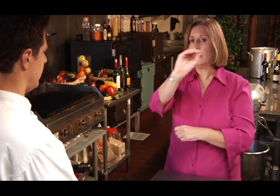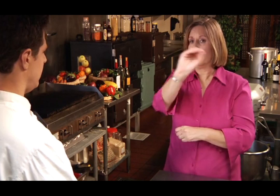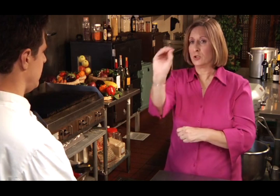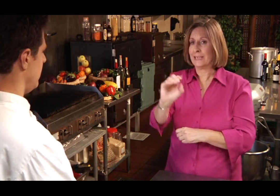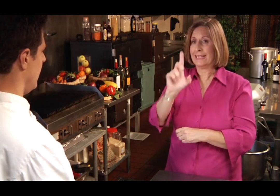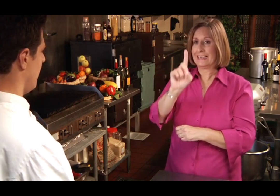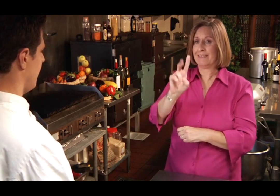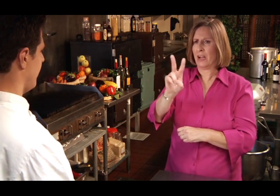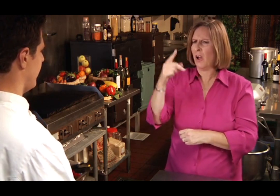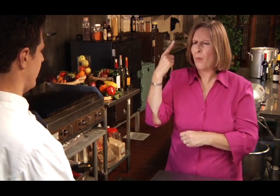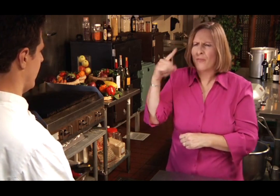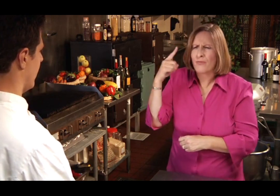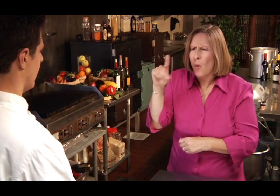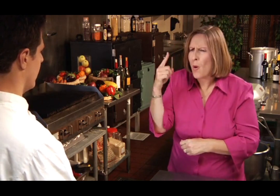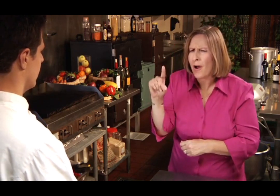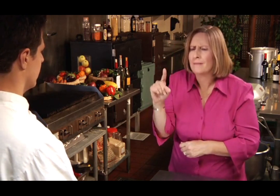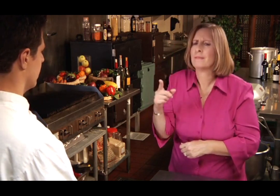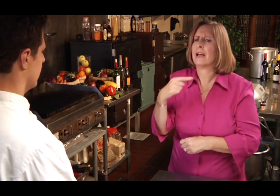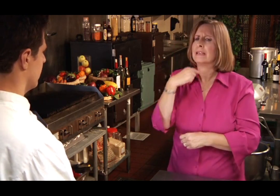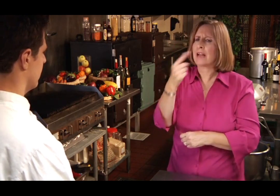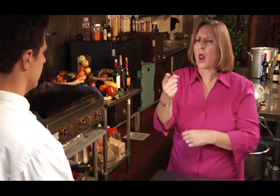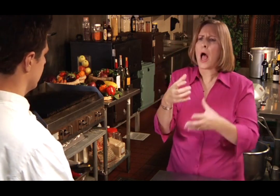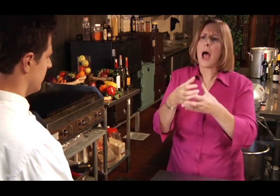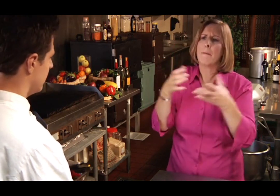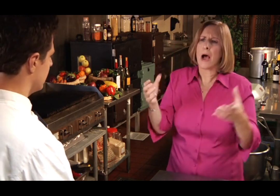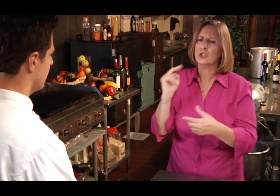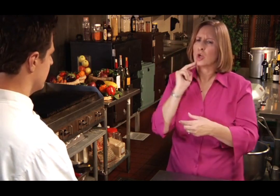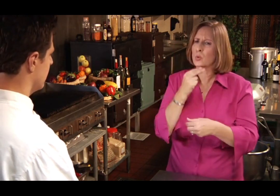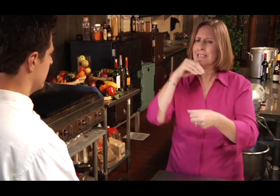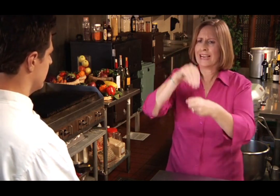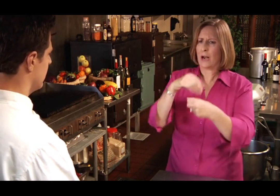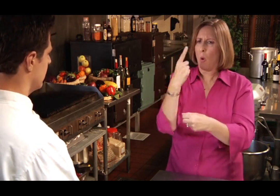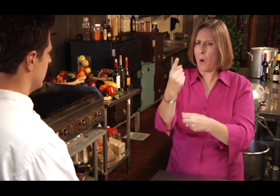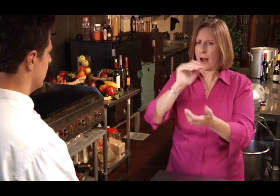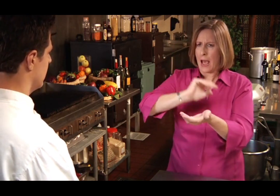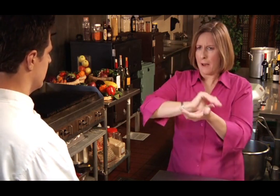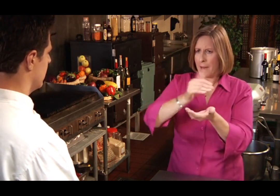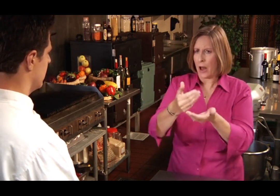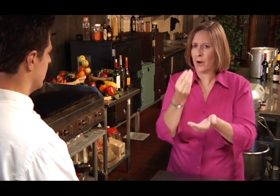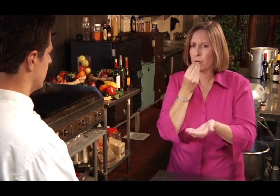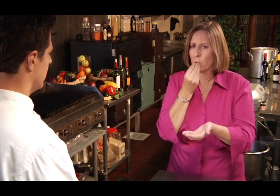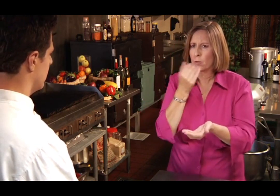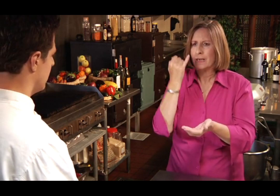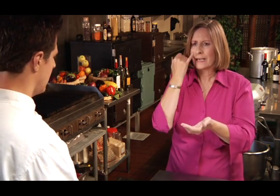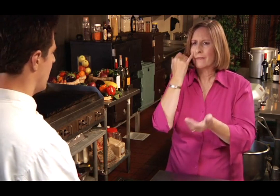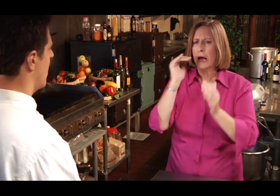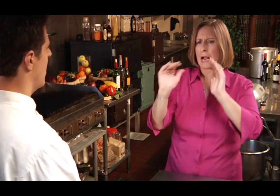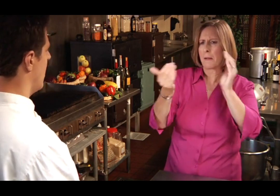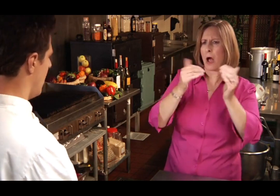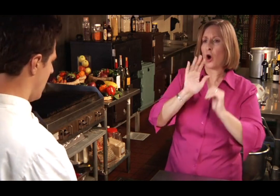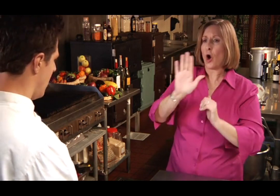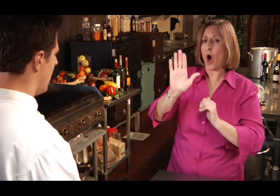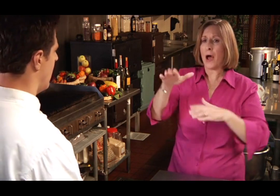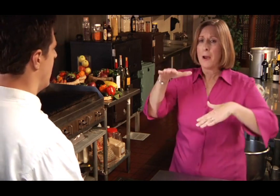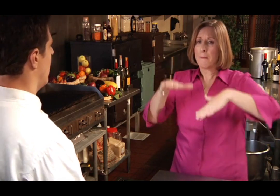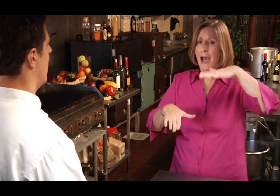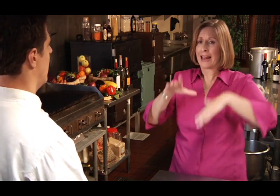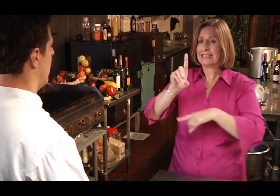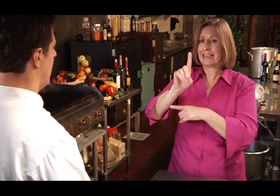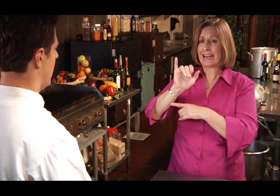The percent daily value indicates how much of the nutrient you are getting in 1 serving of that food, based on the nutrition of a balanced